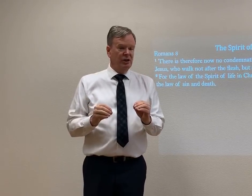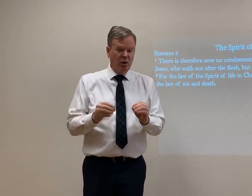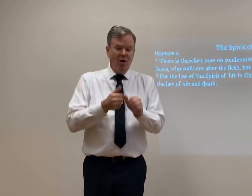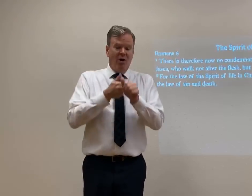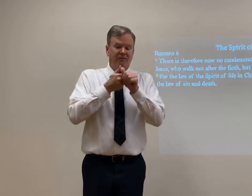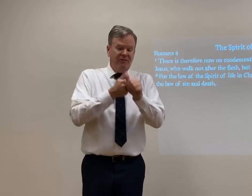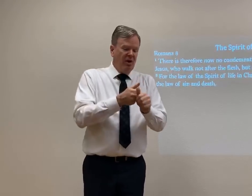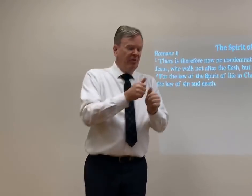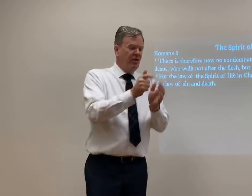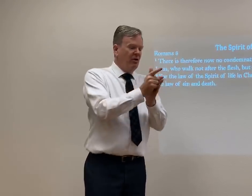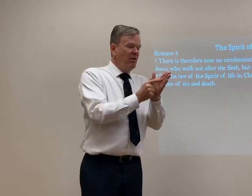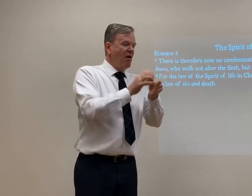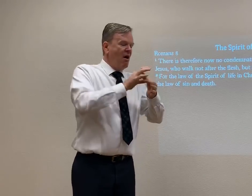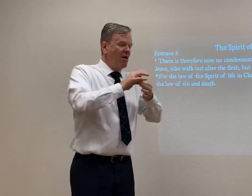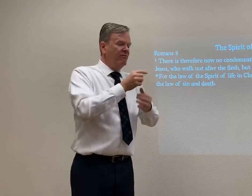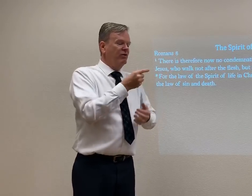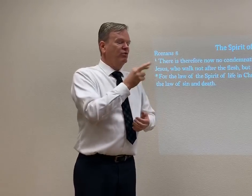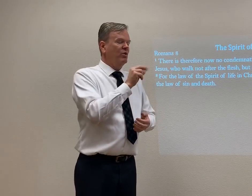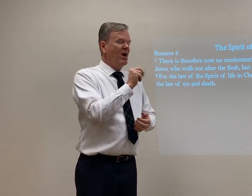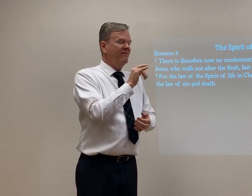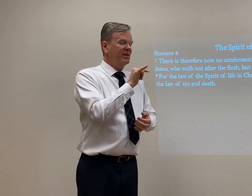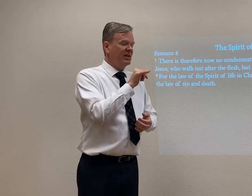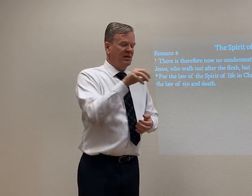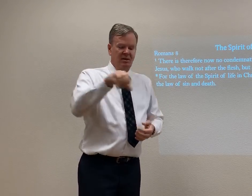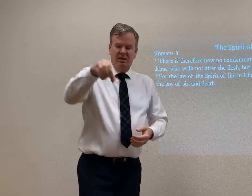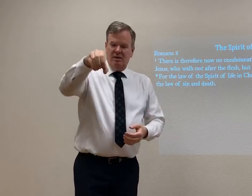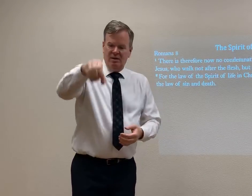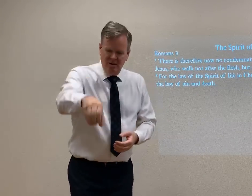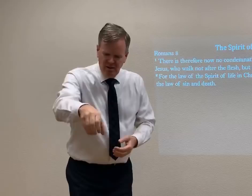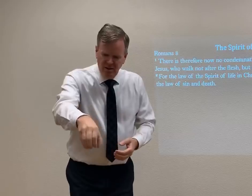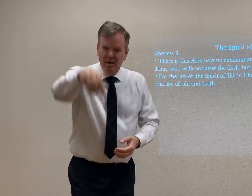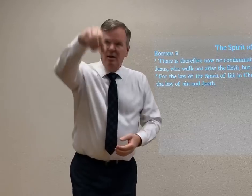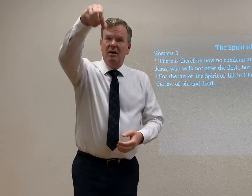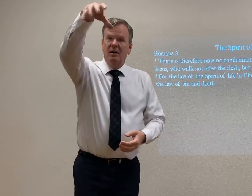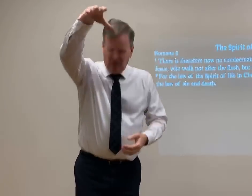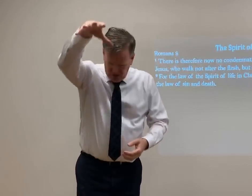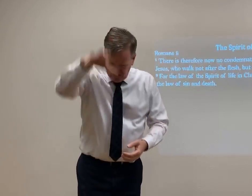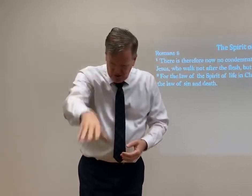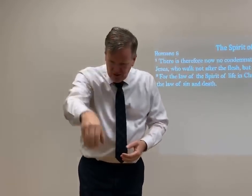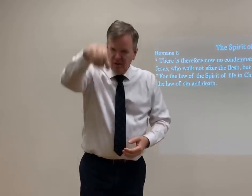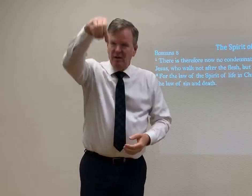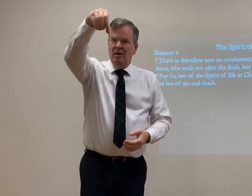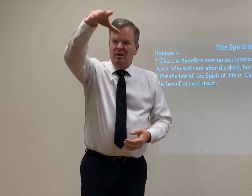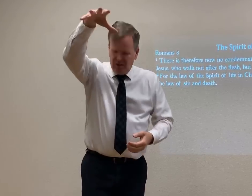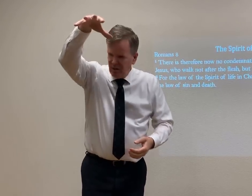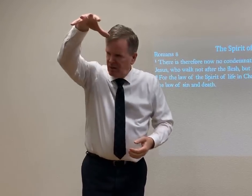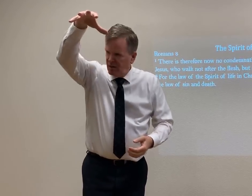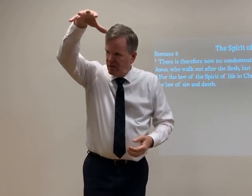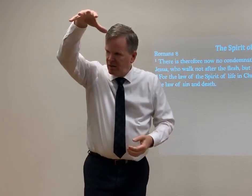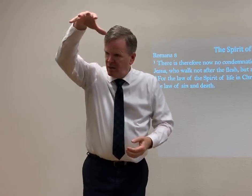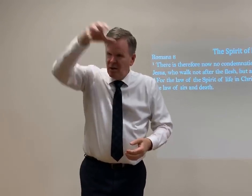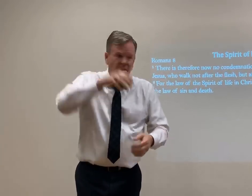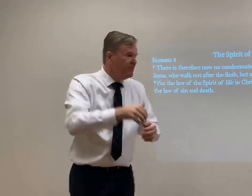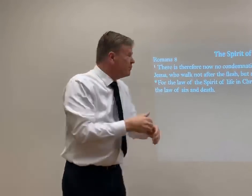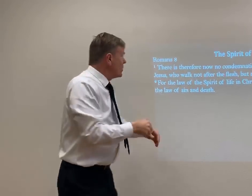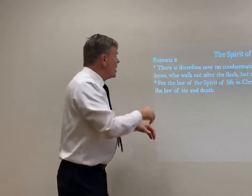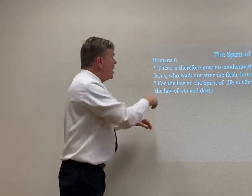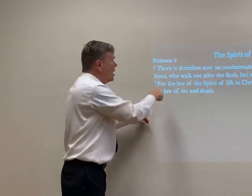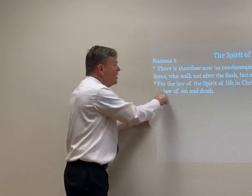himself. If you follow the law of gravity, right, and the concepts that's taught in the law of gravity, and how if you take a